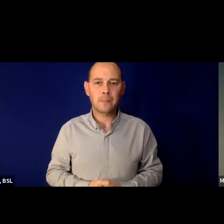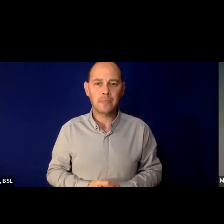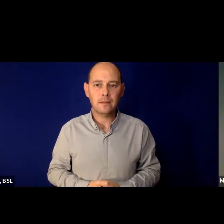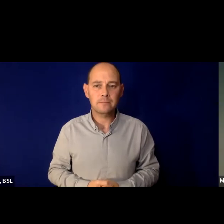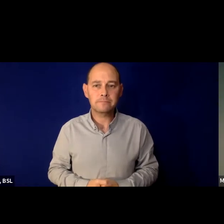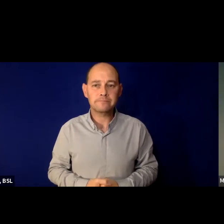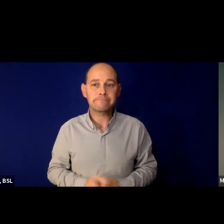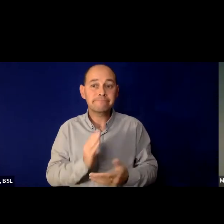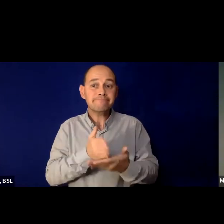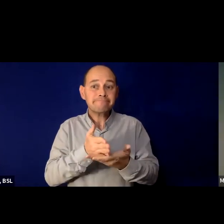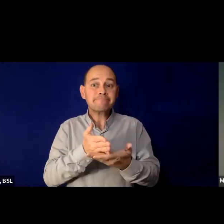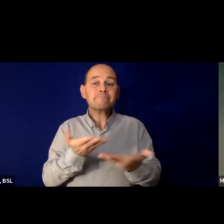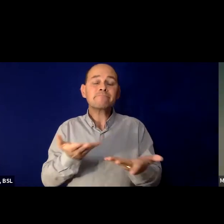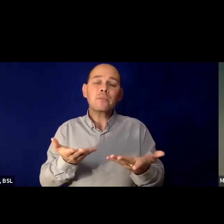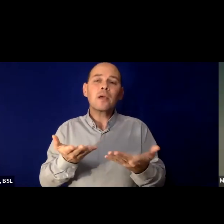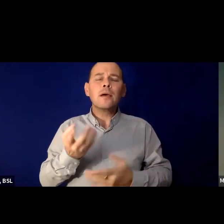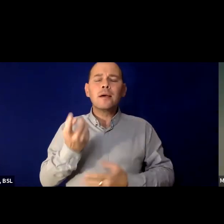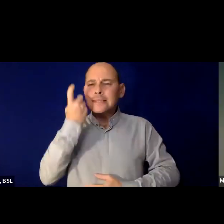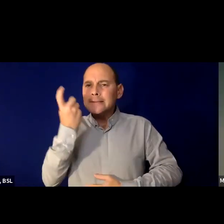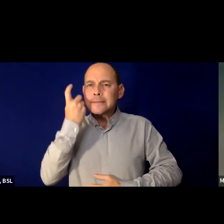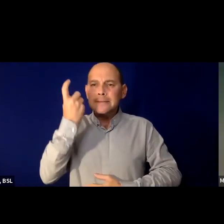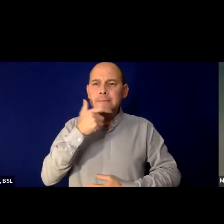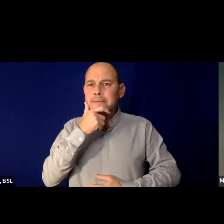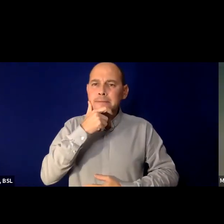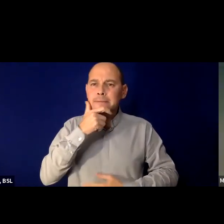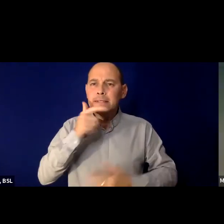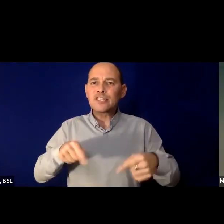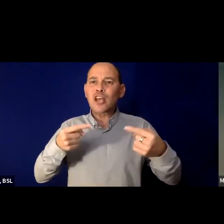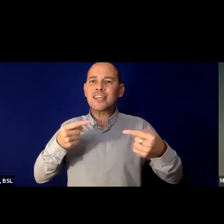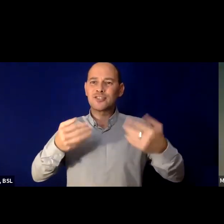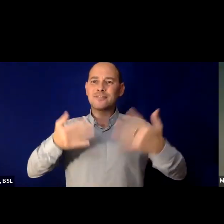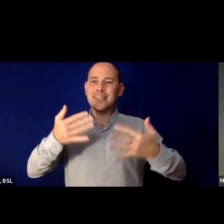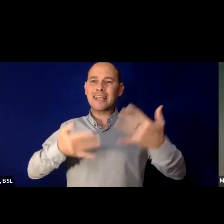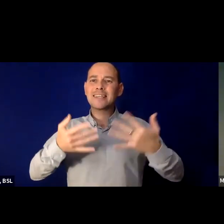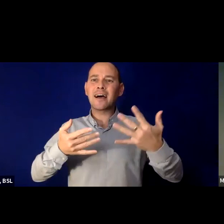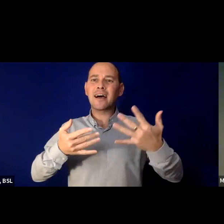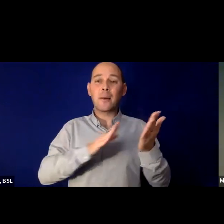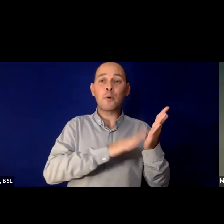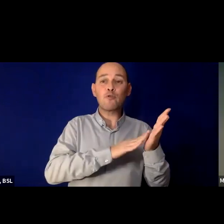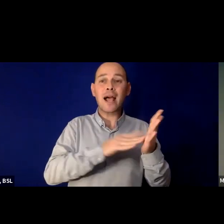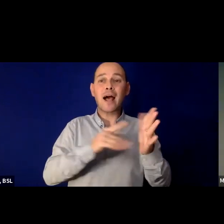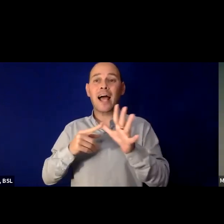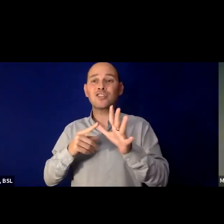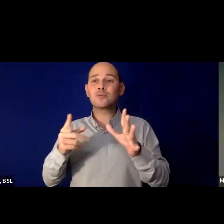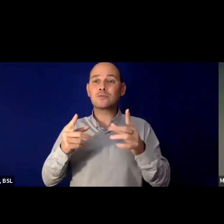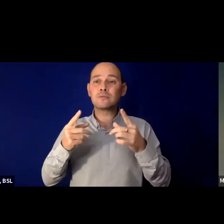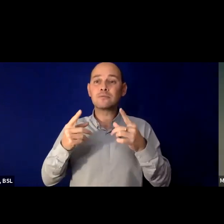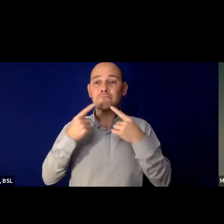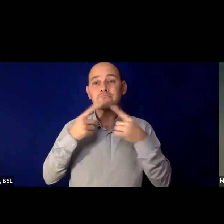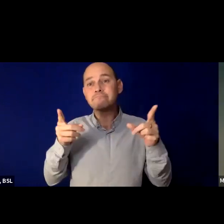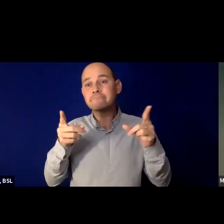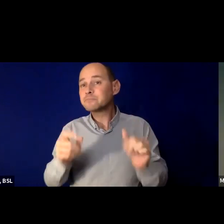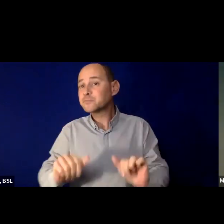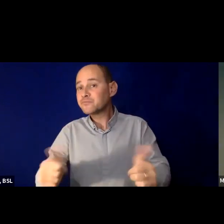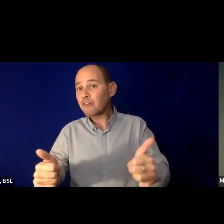Absolutely. I think when thinking about these data challenges, I think both Maria and Eshatu spoke to this really well, that it really comes down